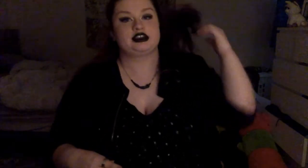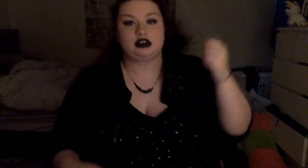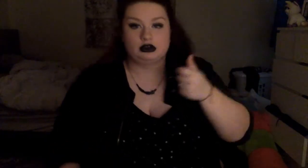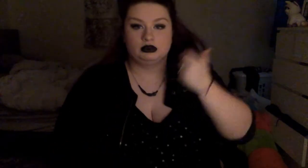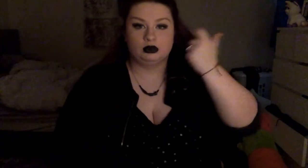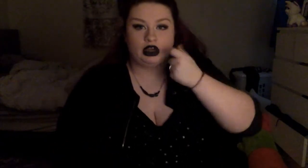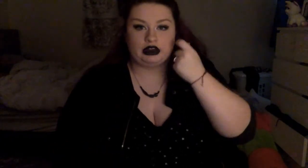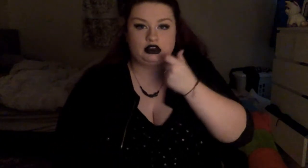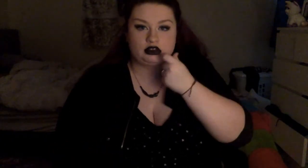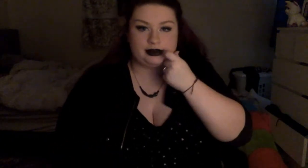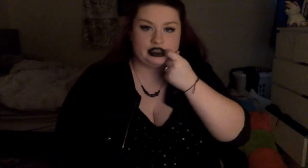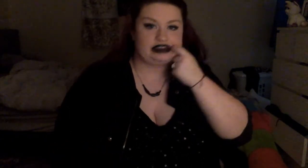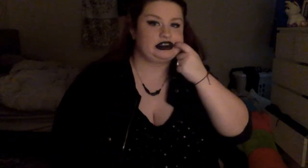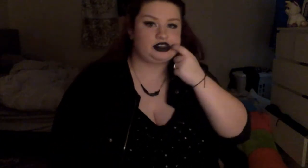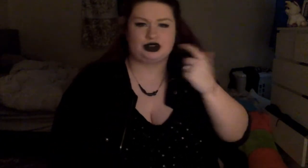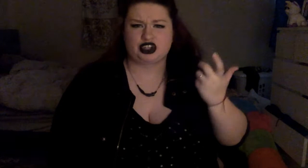don't want to be addicted to a shark.